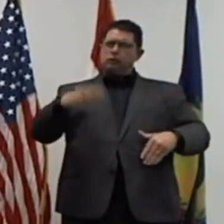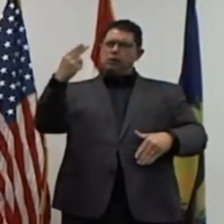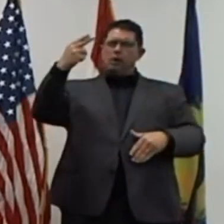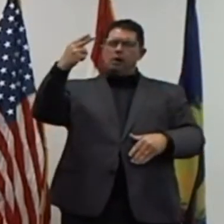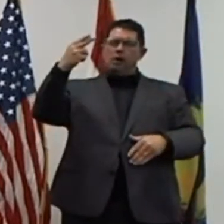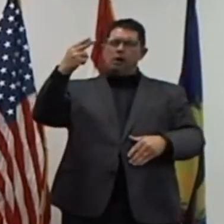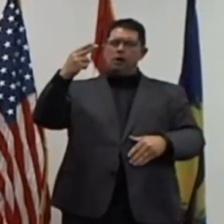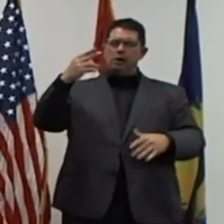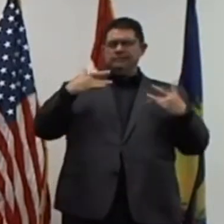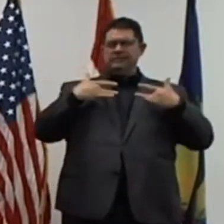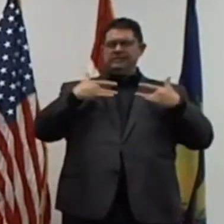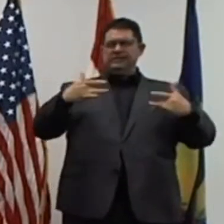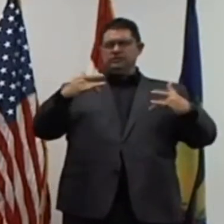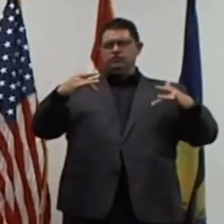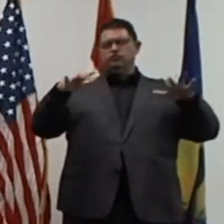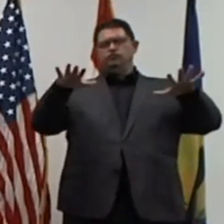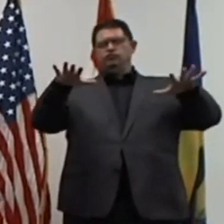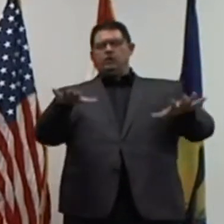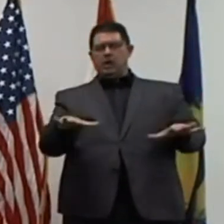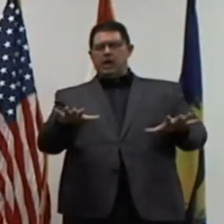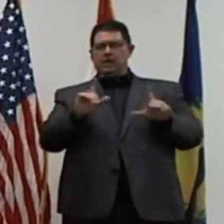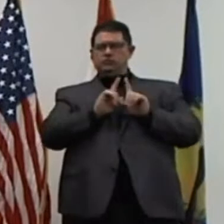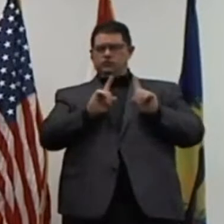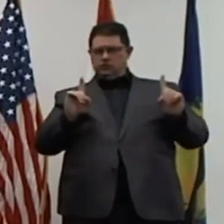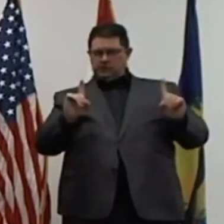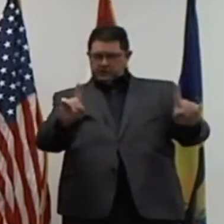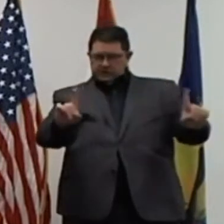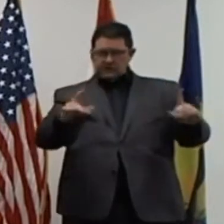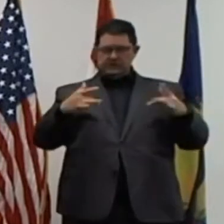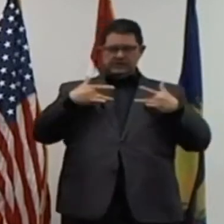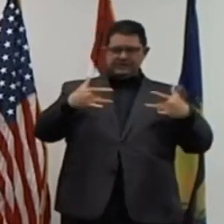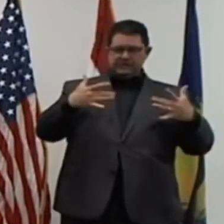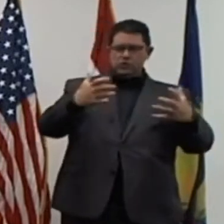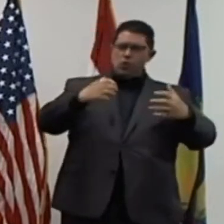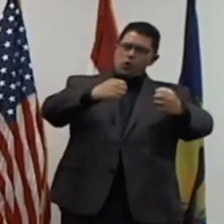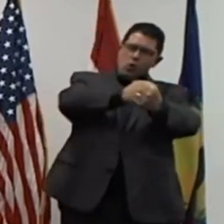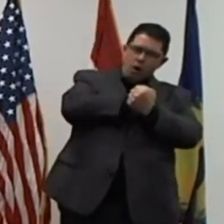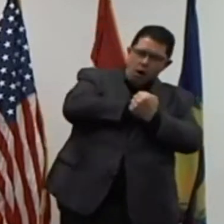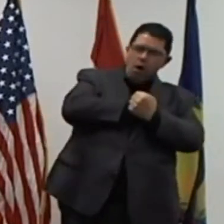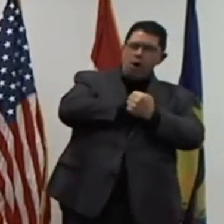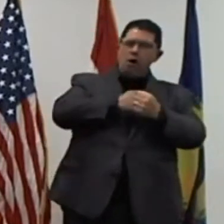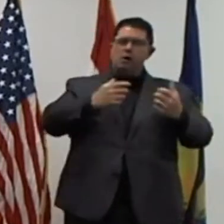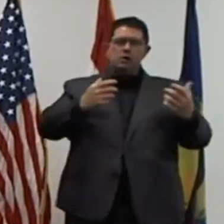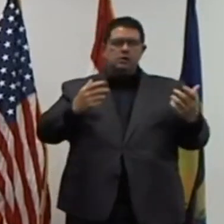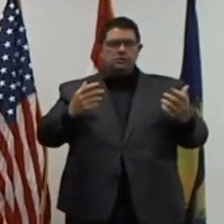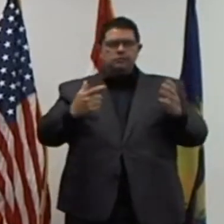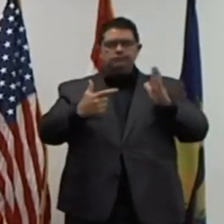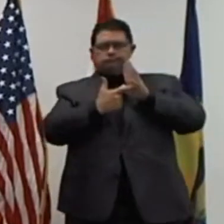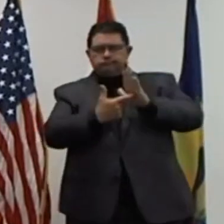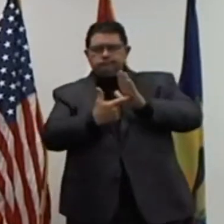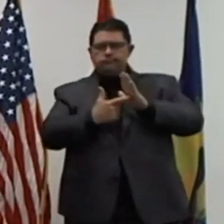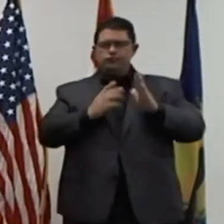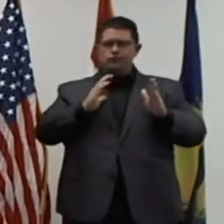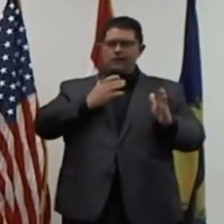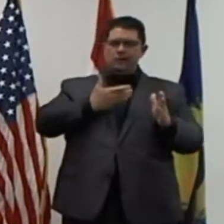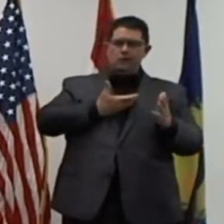relax our social distancing. There's a tendency to want to hug folks and demonstrate our